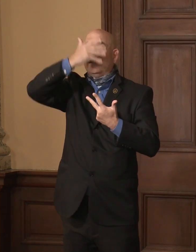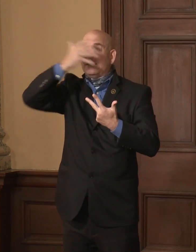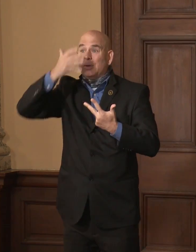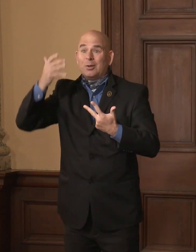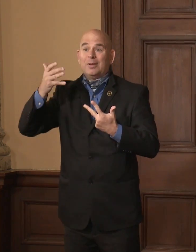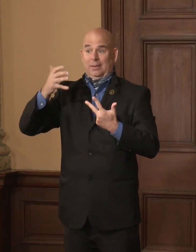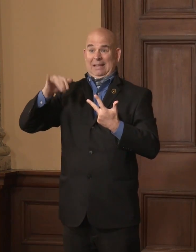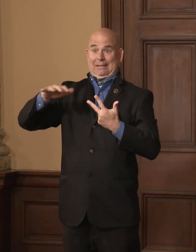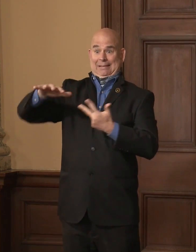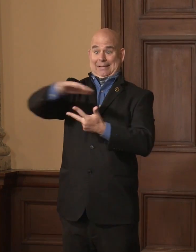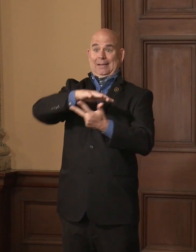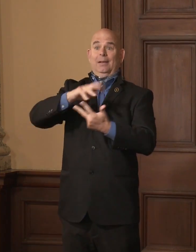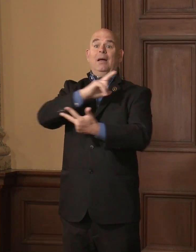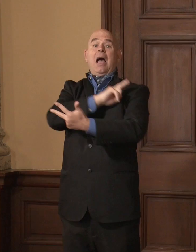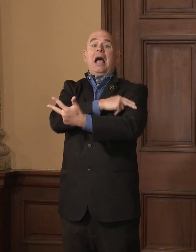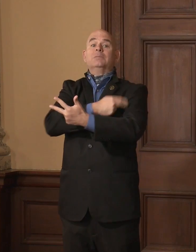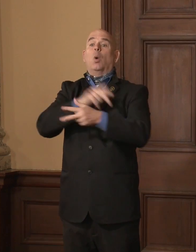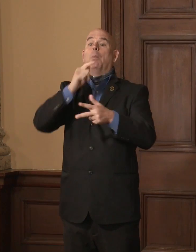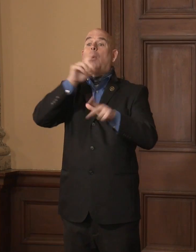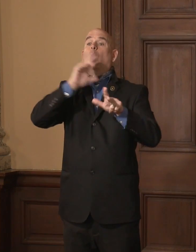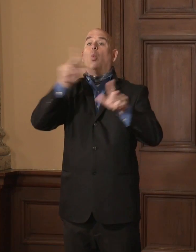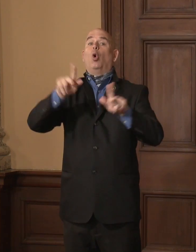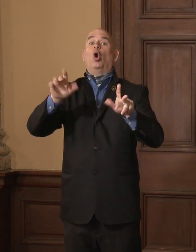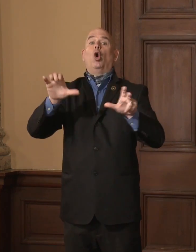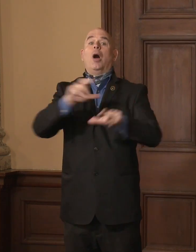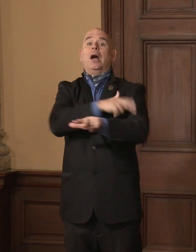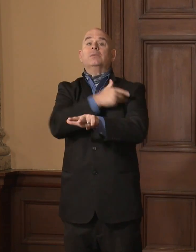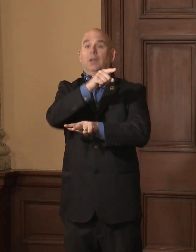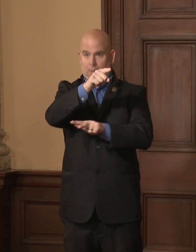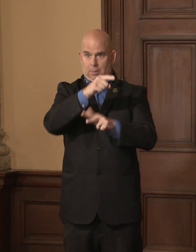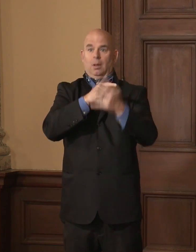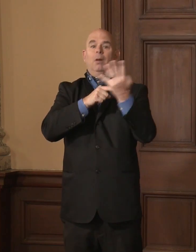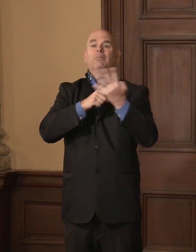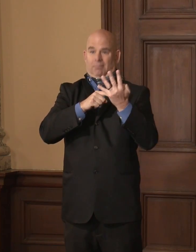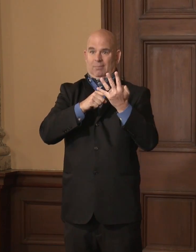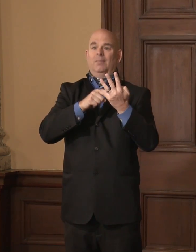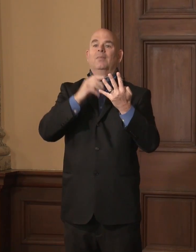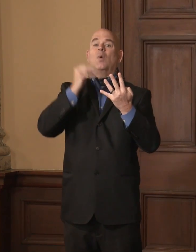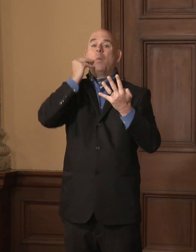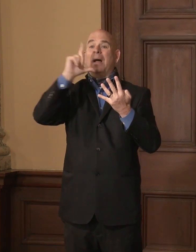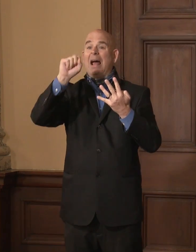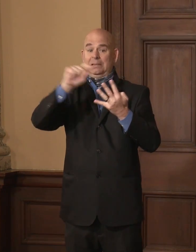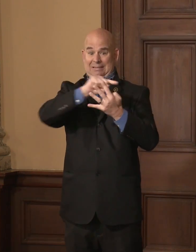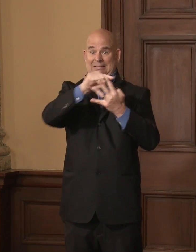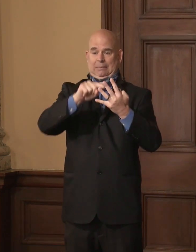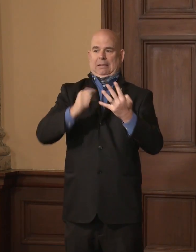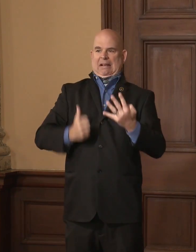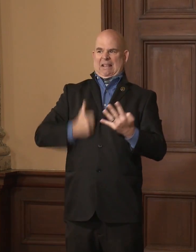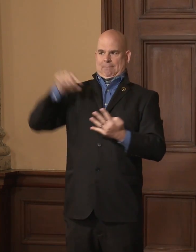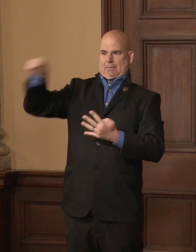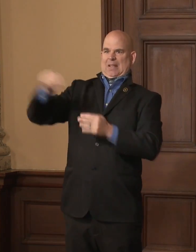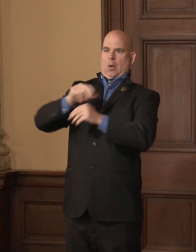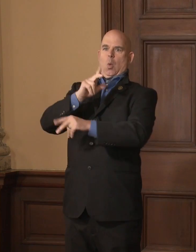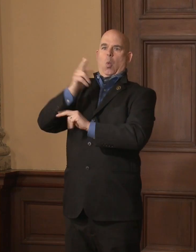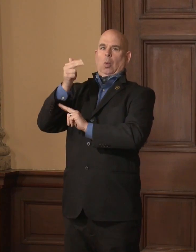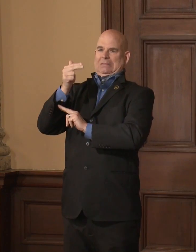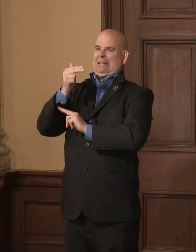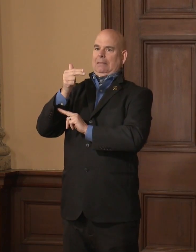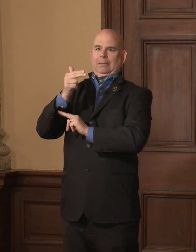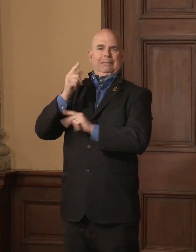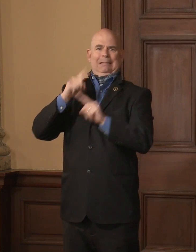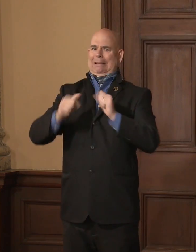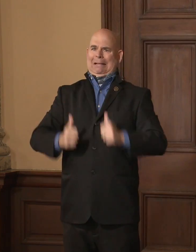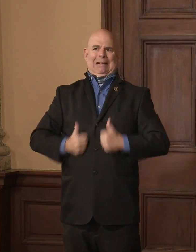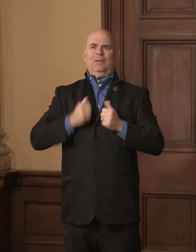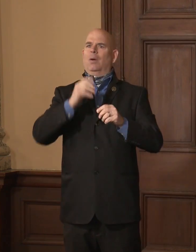the risk of transmission at home, and others who live in congregate settings or living situations that make it difficult to self-isolate.